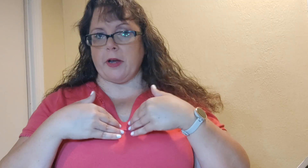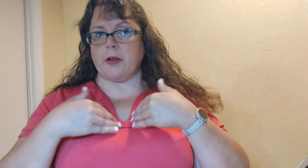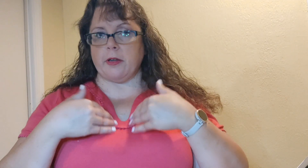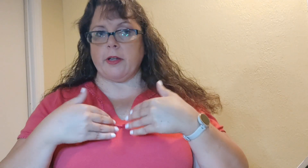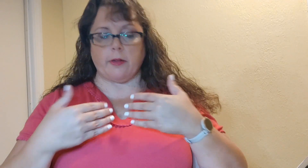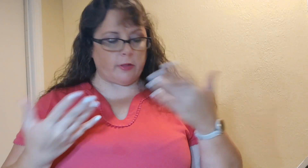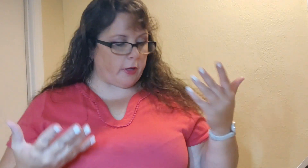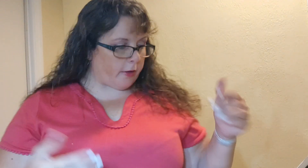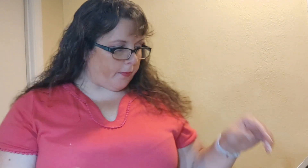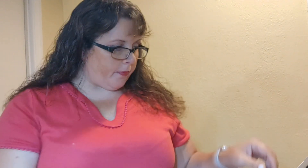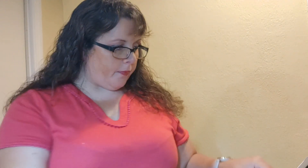where your lungs are.